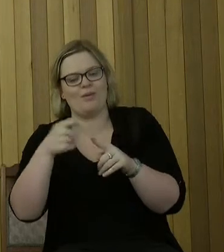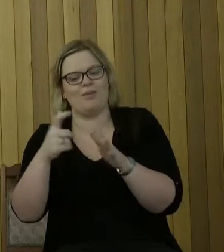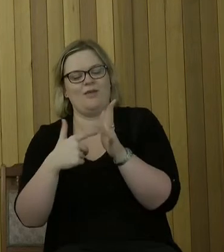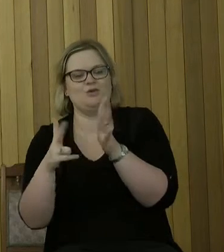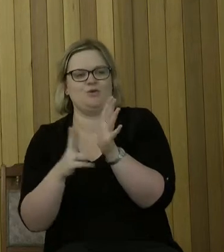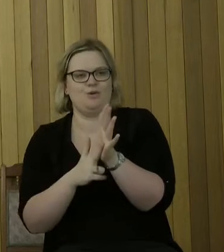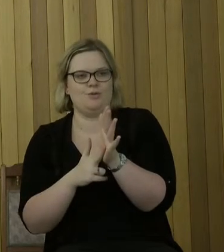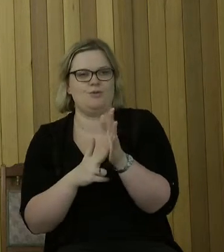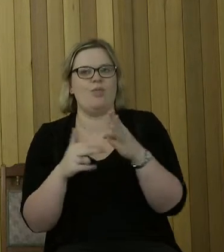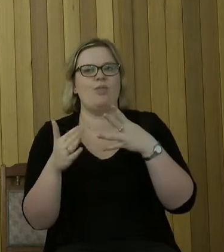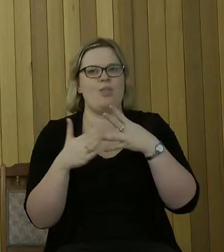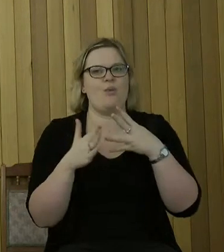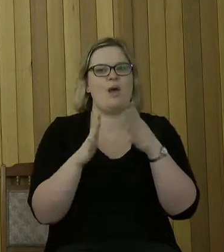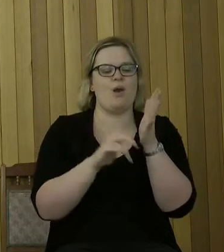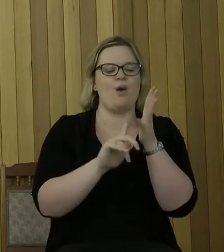Luke 10,